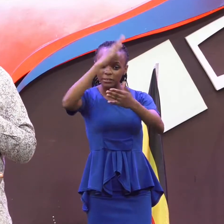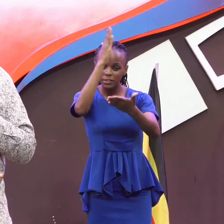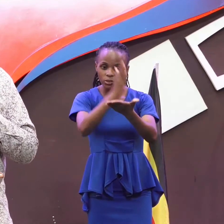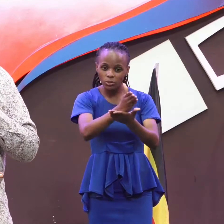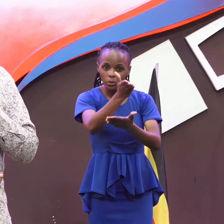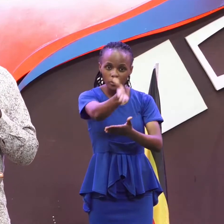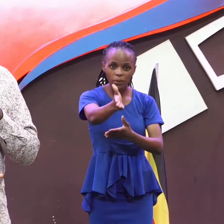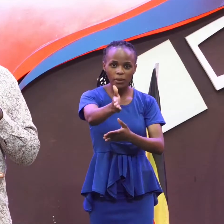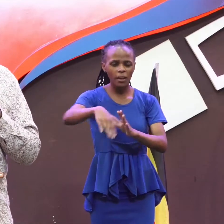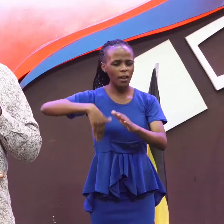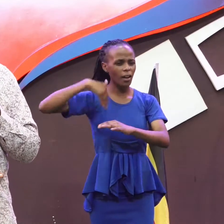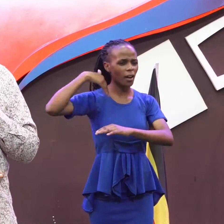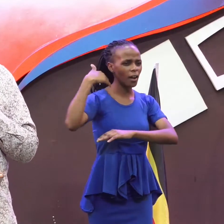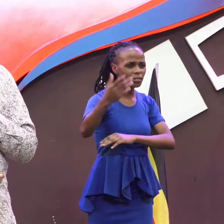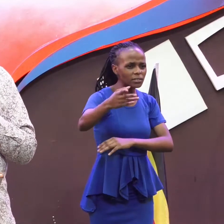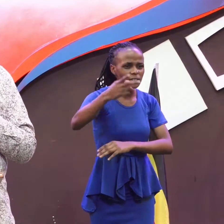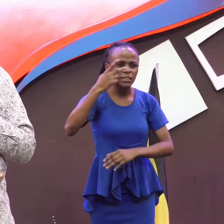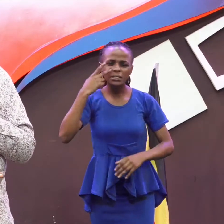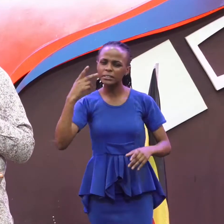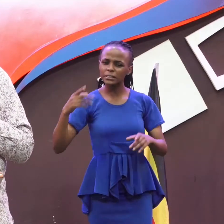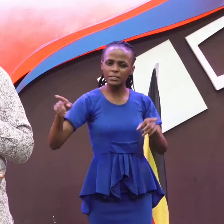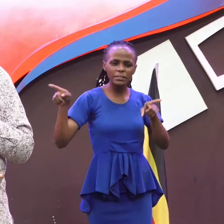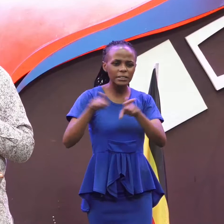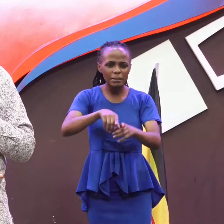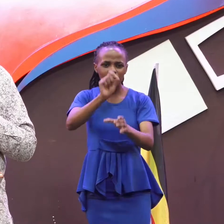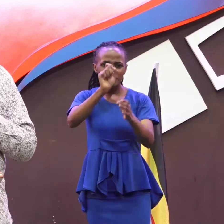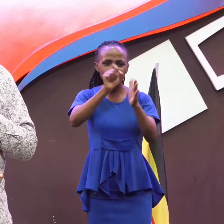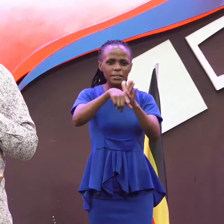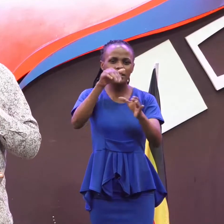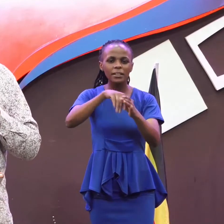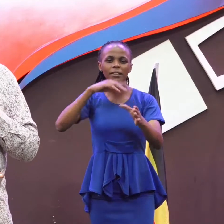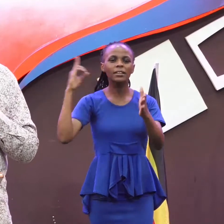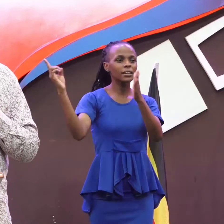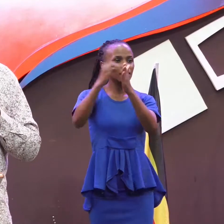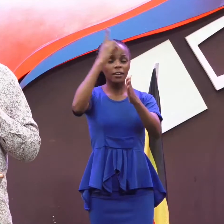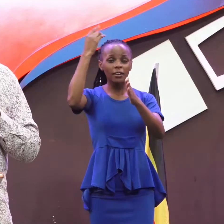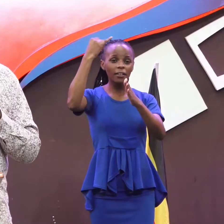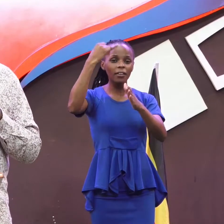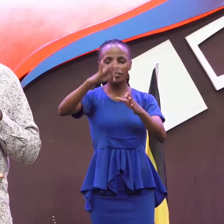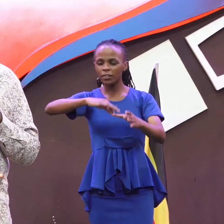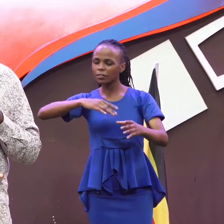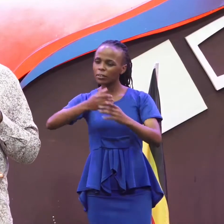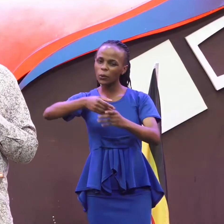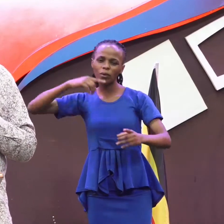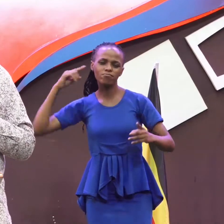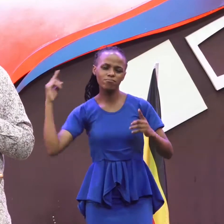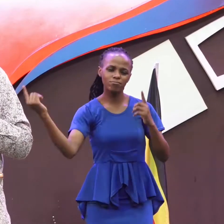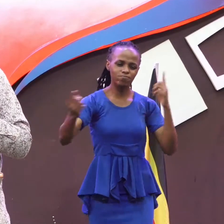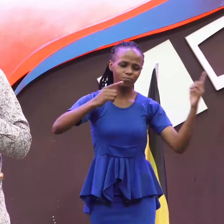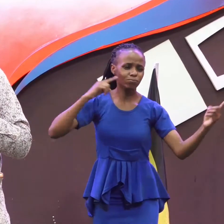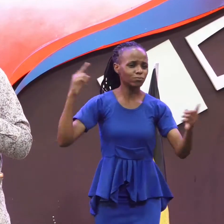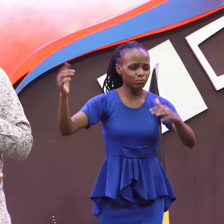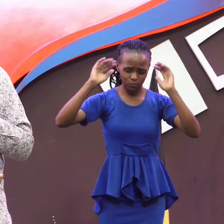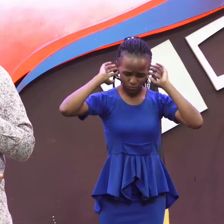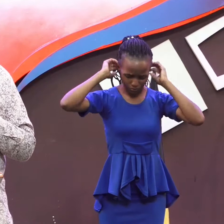not end with that. Wazula ensigo eno yemu mu Dawudi. When he discovered the same seed in David. Tuwadde yalinga ku nsiko ng'alunda ndiga. That though he